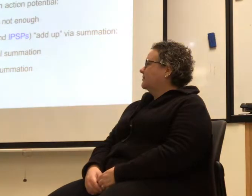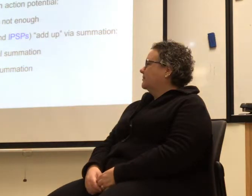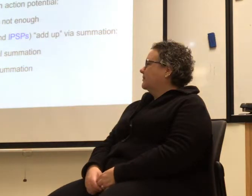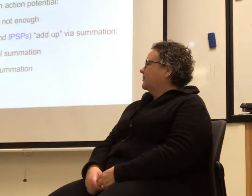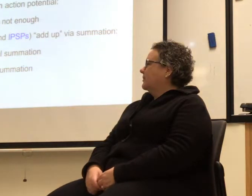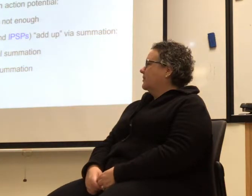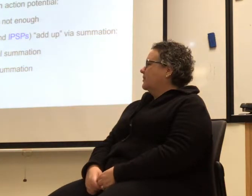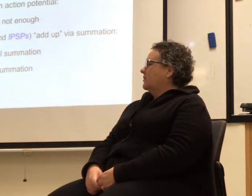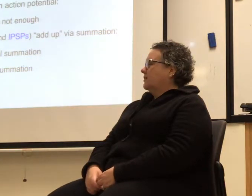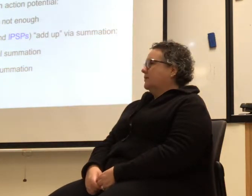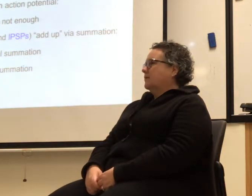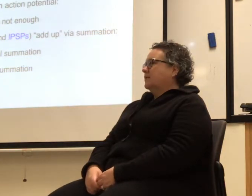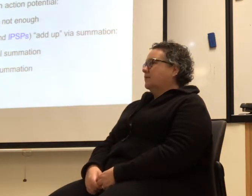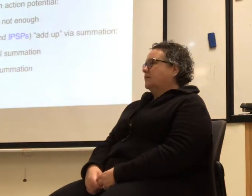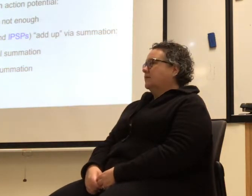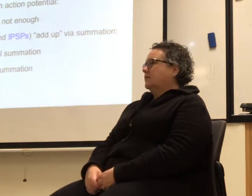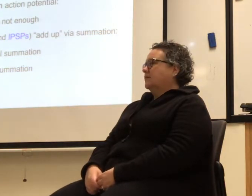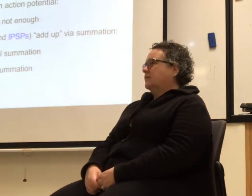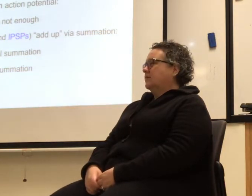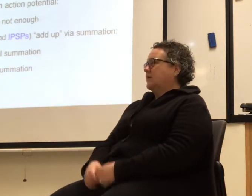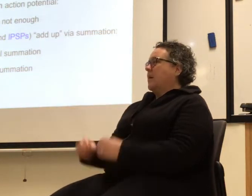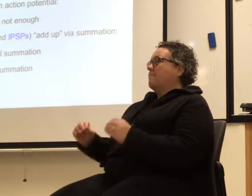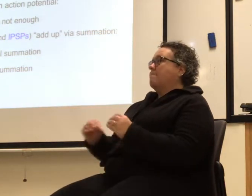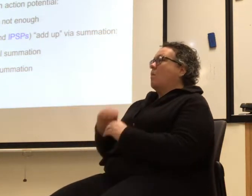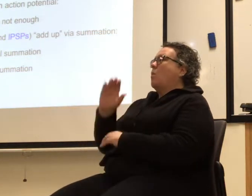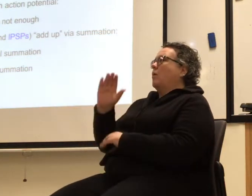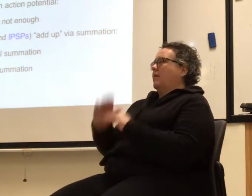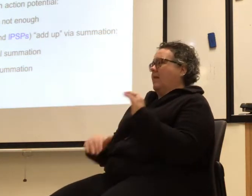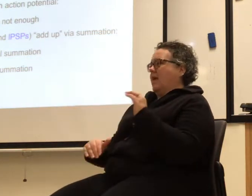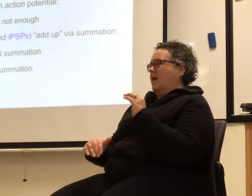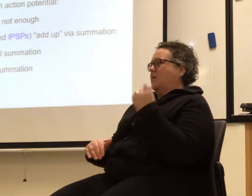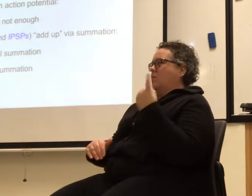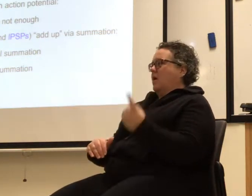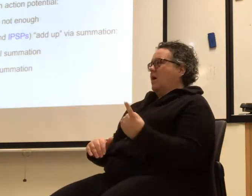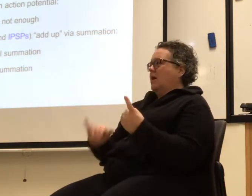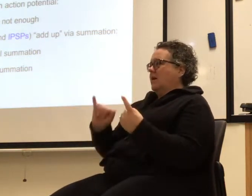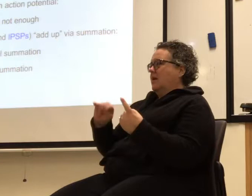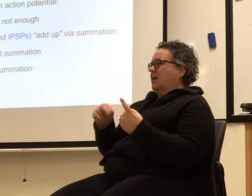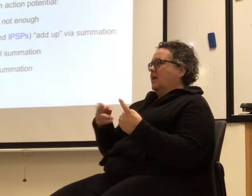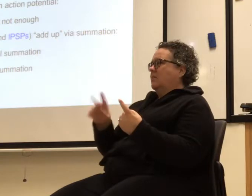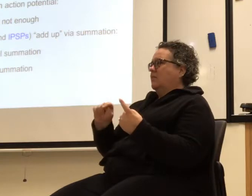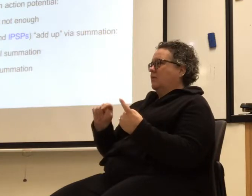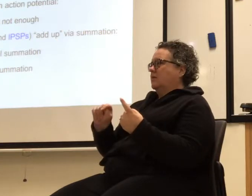I'll just say more than one input.